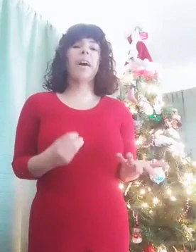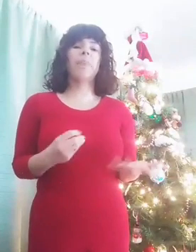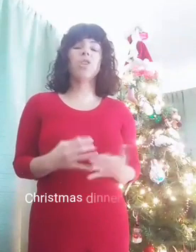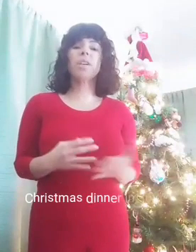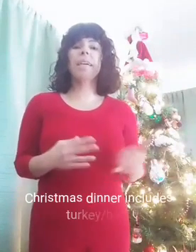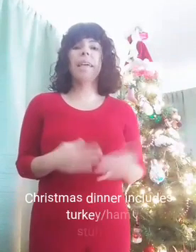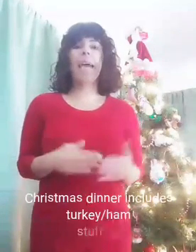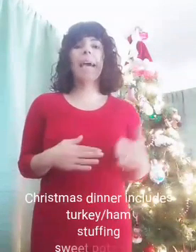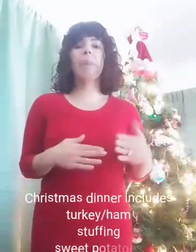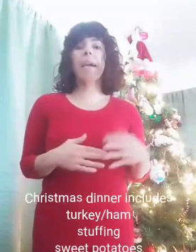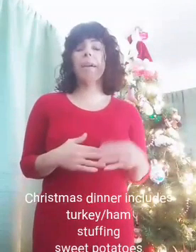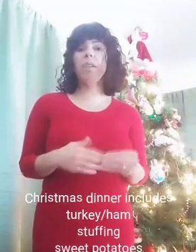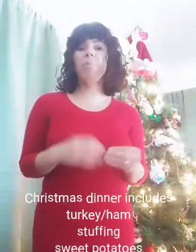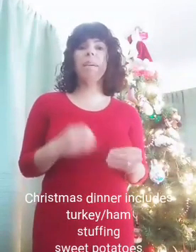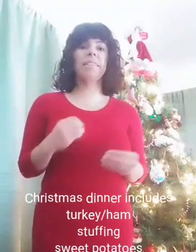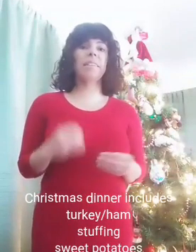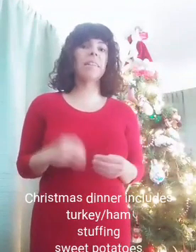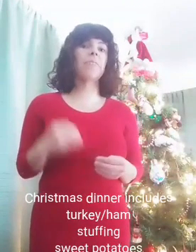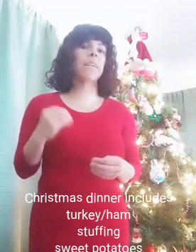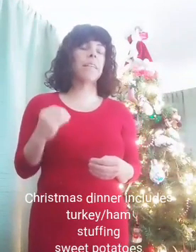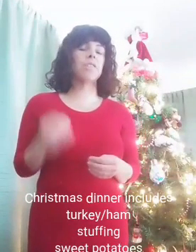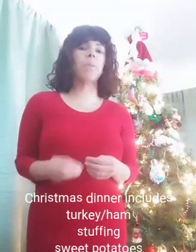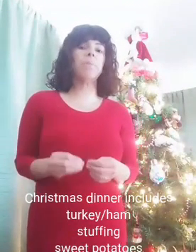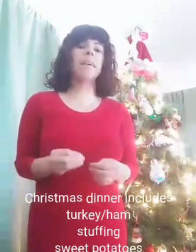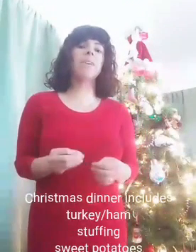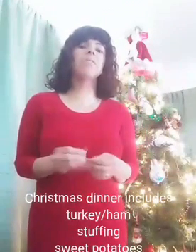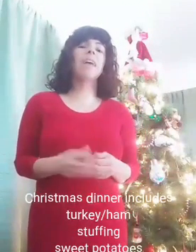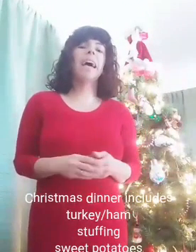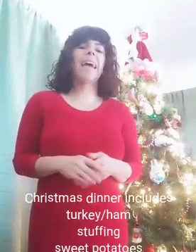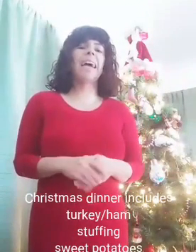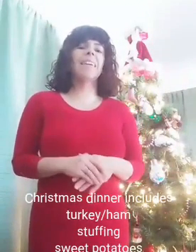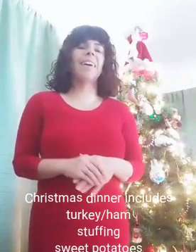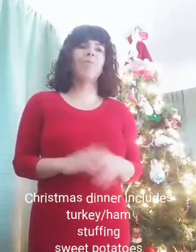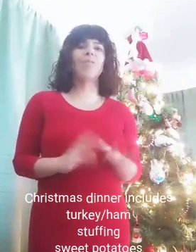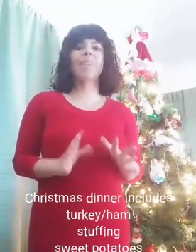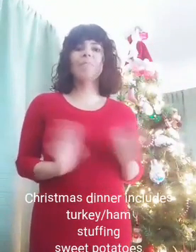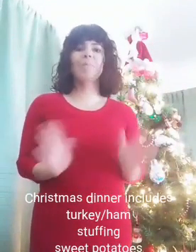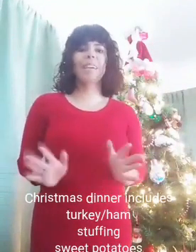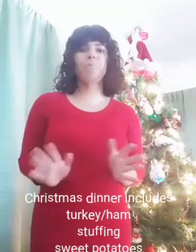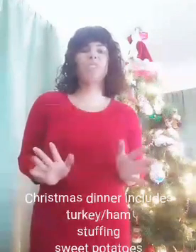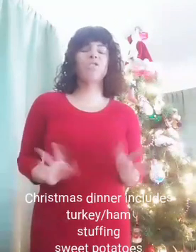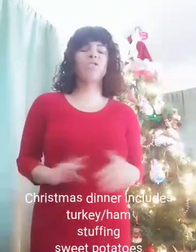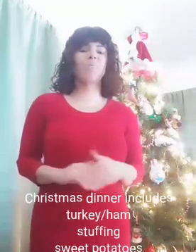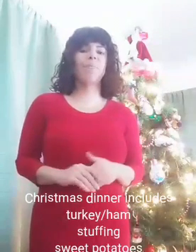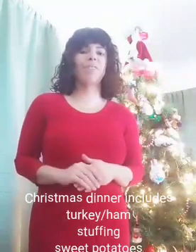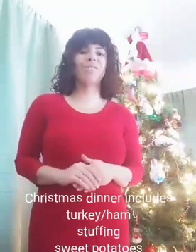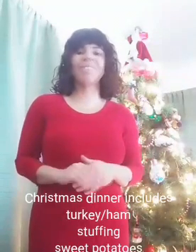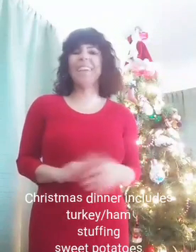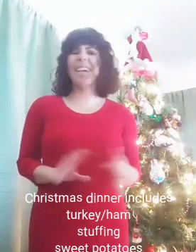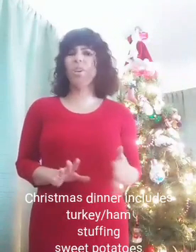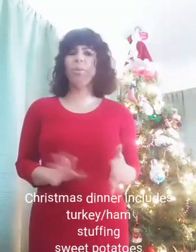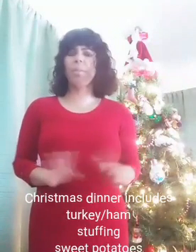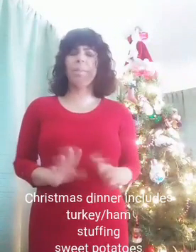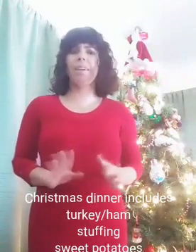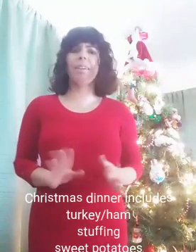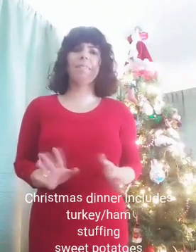turkey and ham and green beans and stuffing and sweet potatoes and you guys asked me to take pictures so maybe I'll do a slideshow or something on